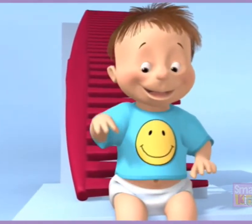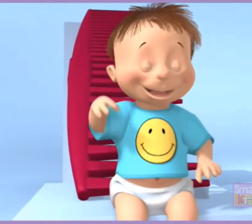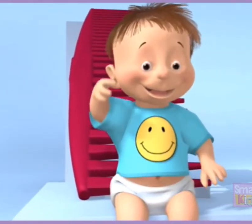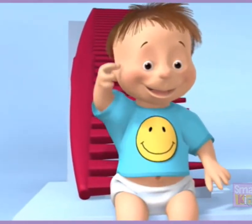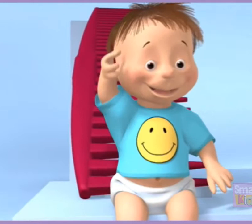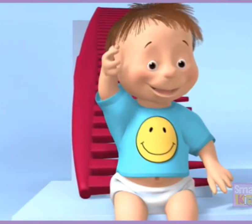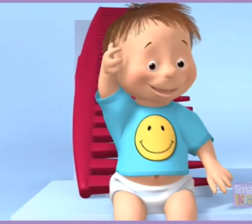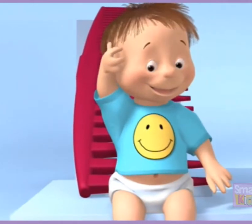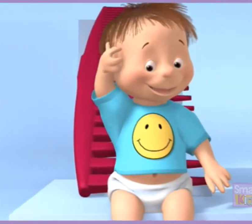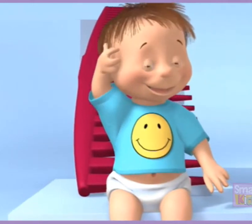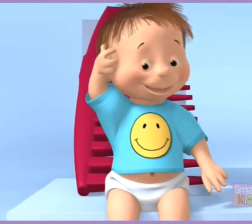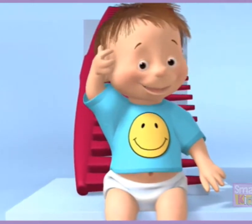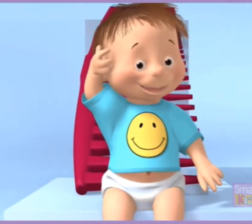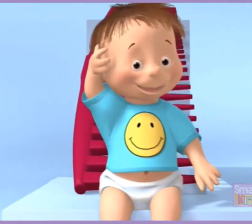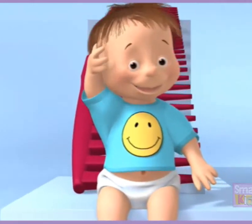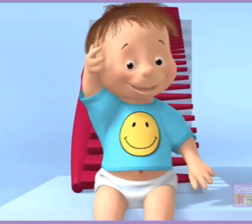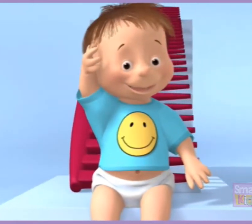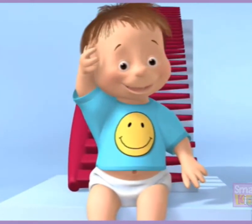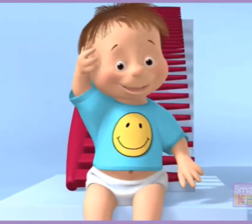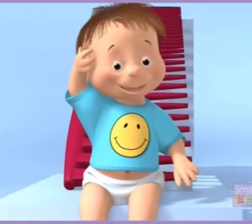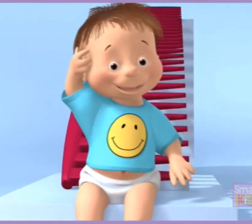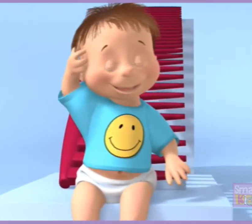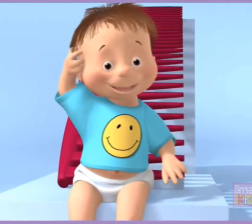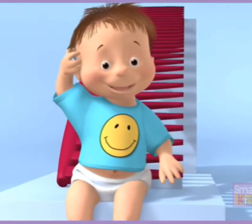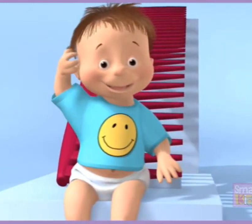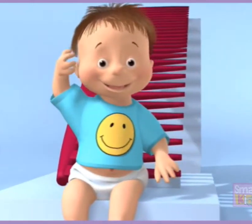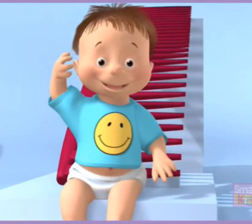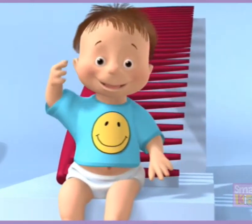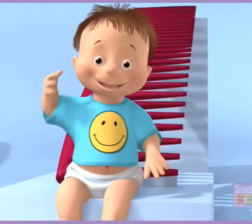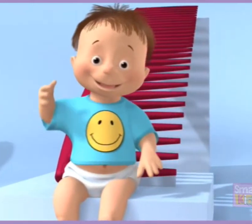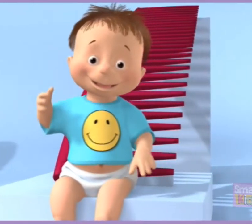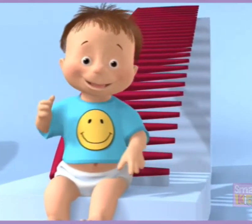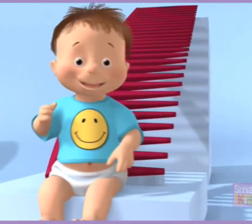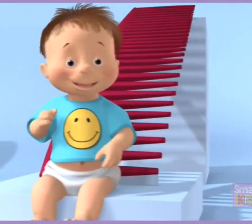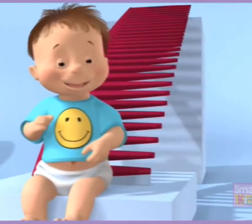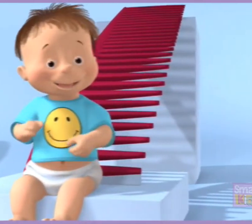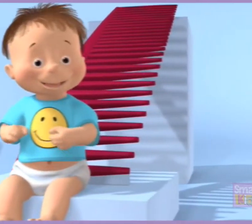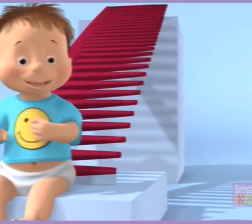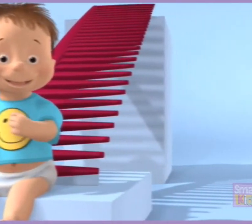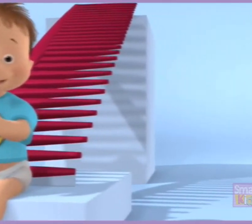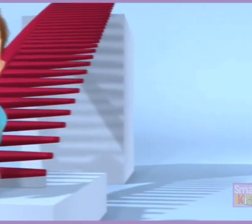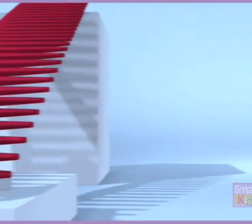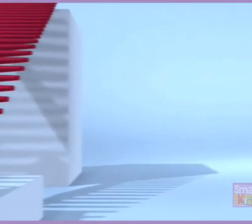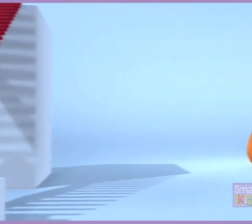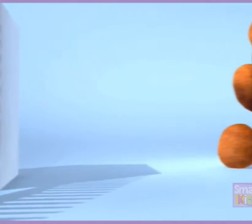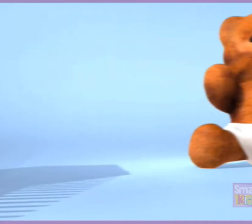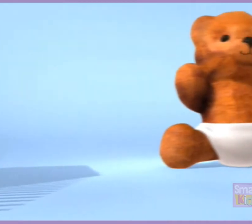too. He'll teach you to do the sign for comb. Yes, that's what he'll do.